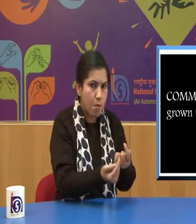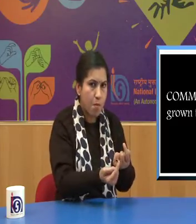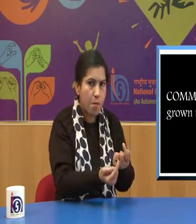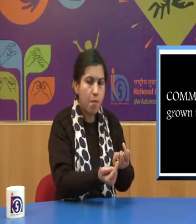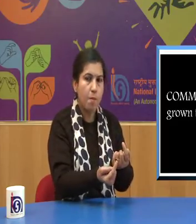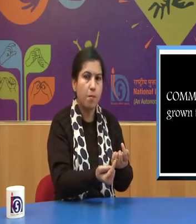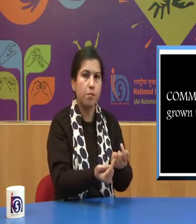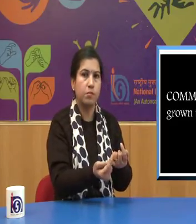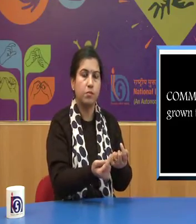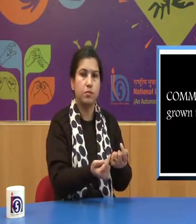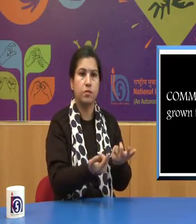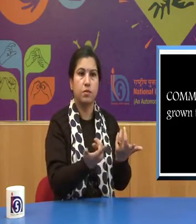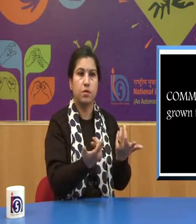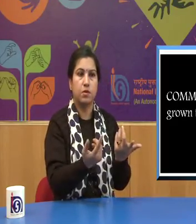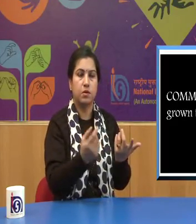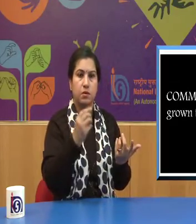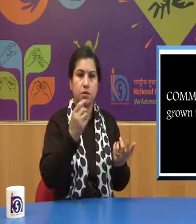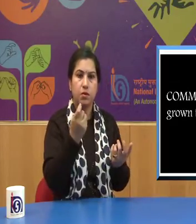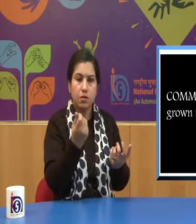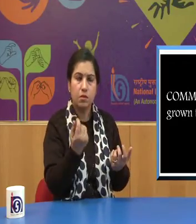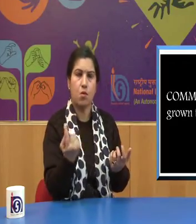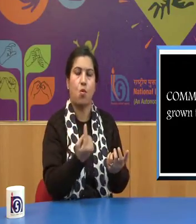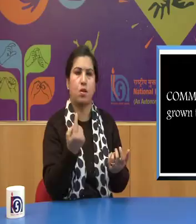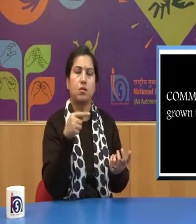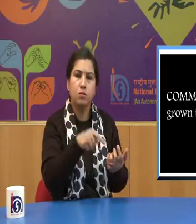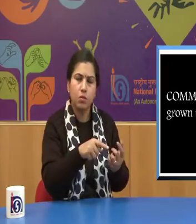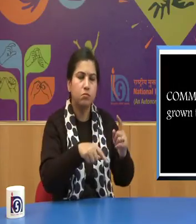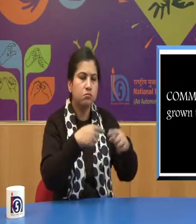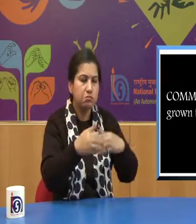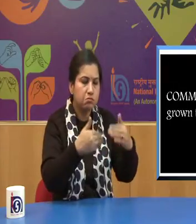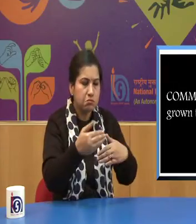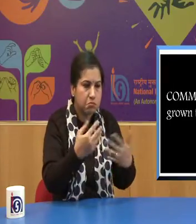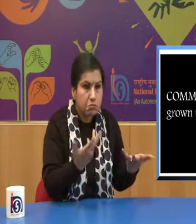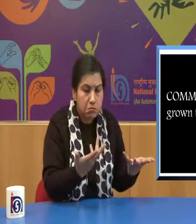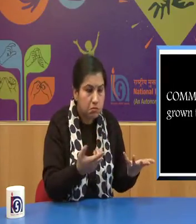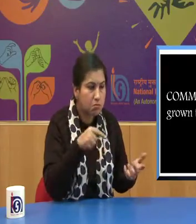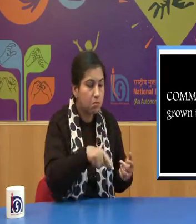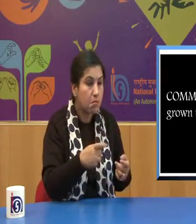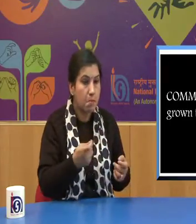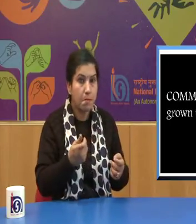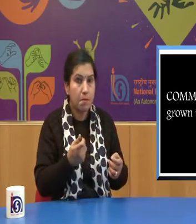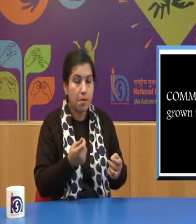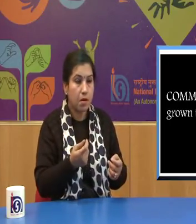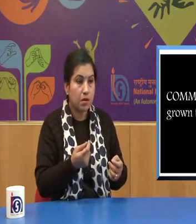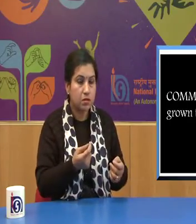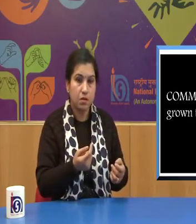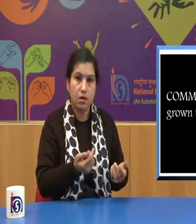crops, so there was result of increase in production of